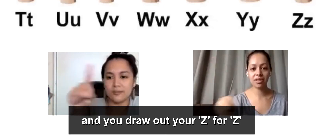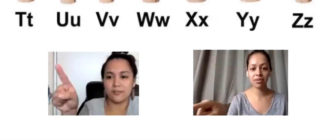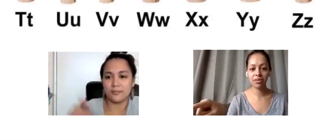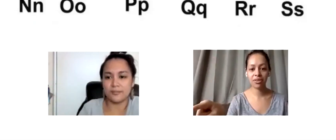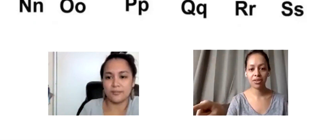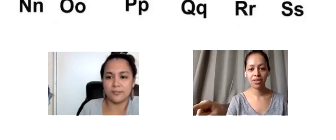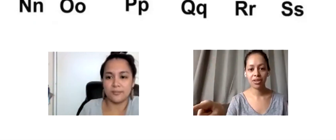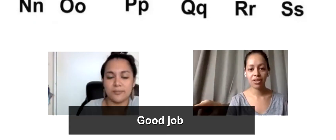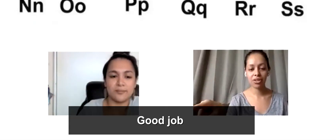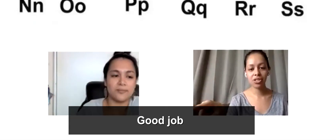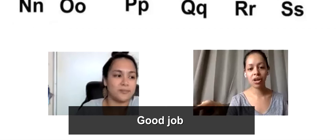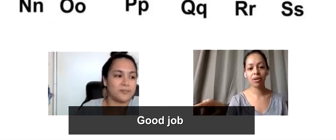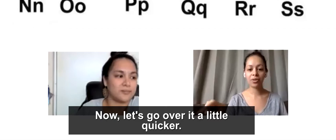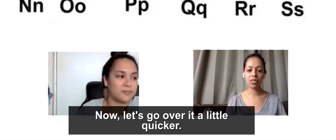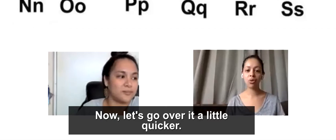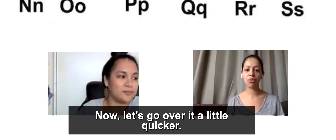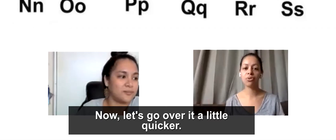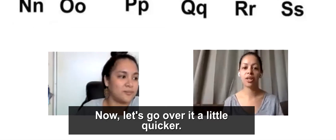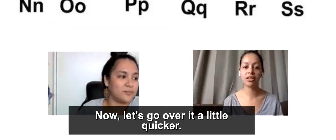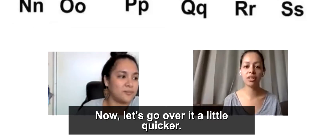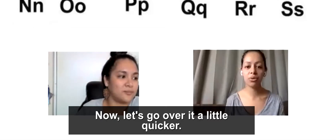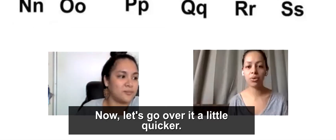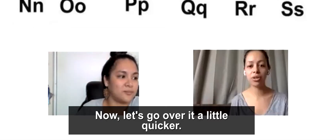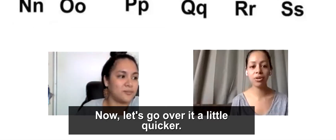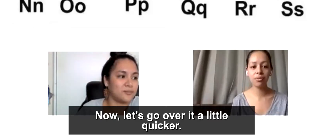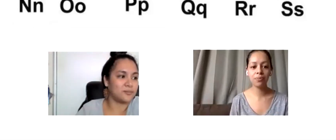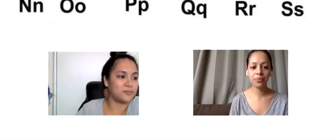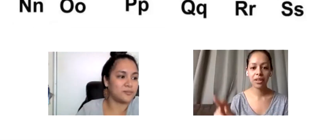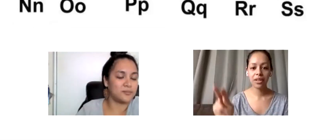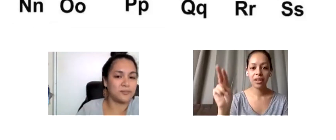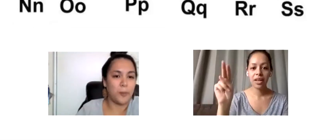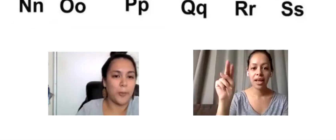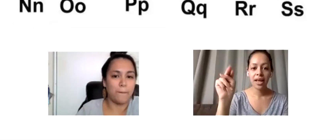Z. Good job. Now let's go over it a little quicker.